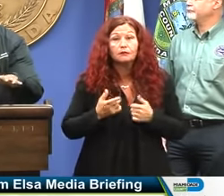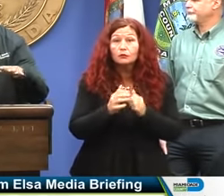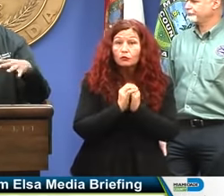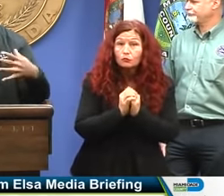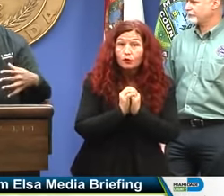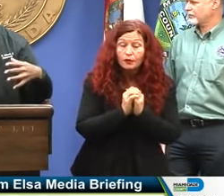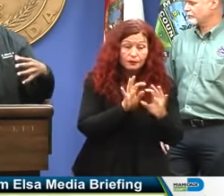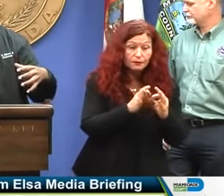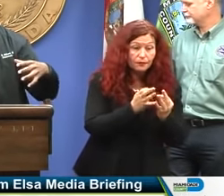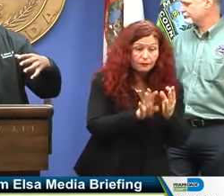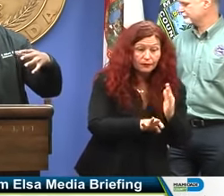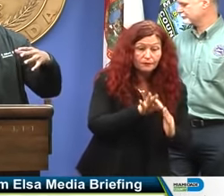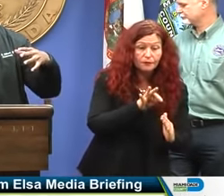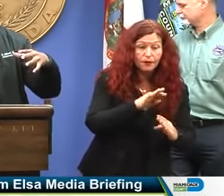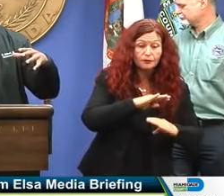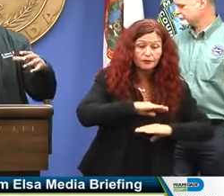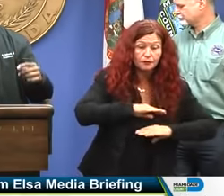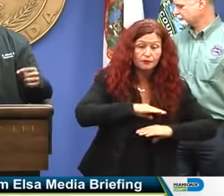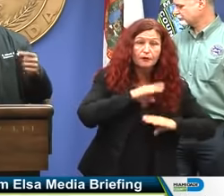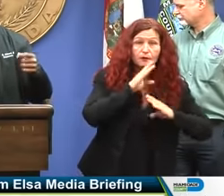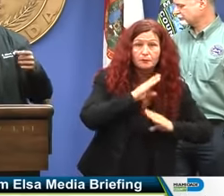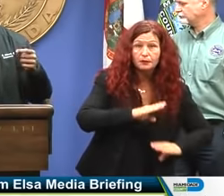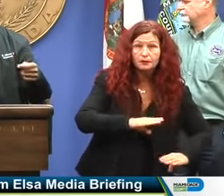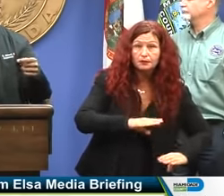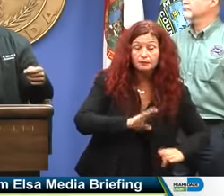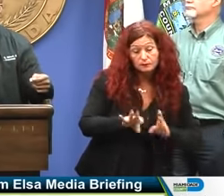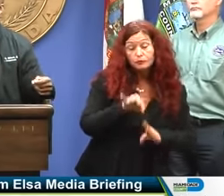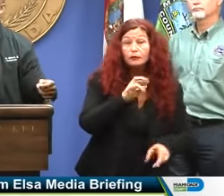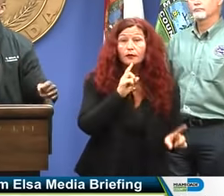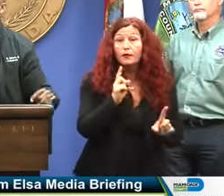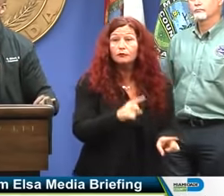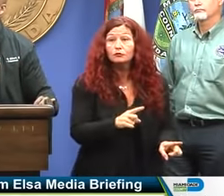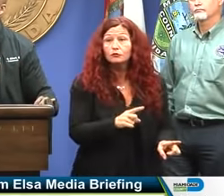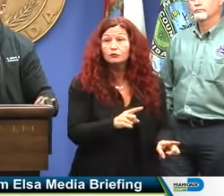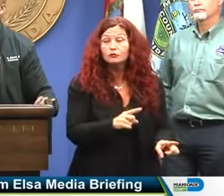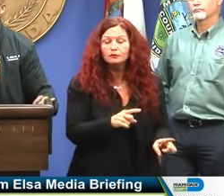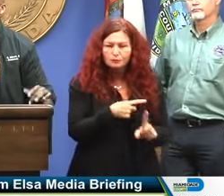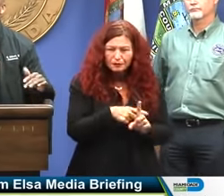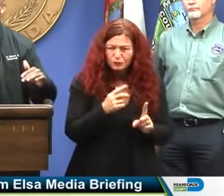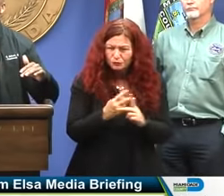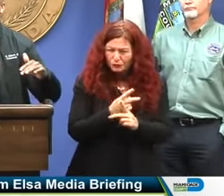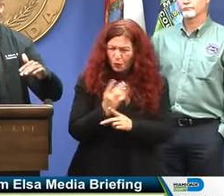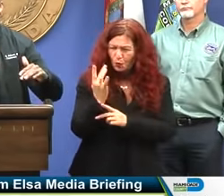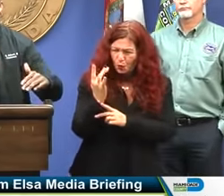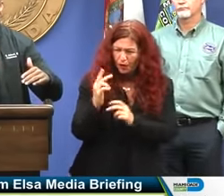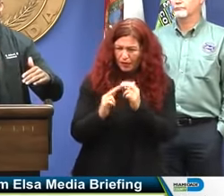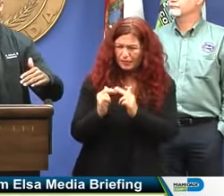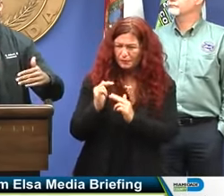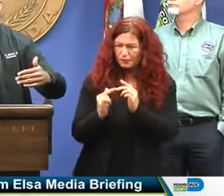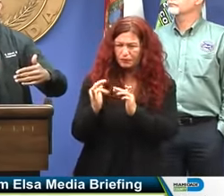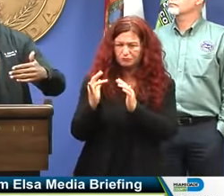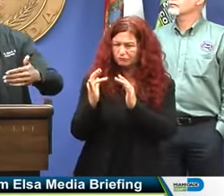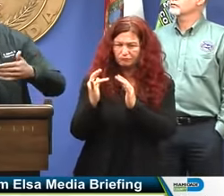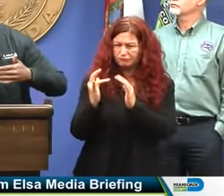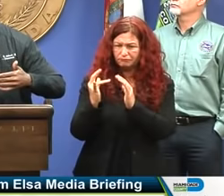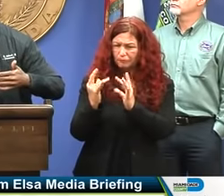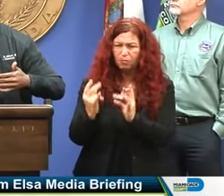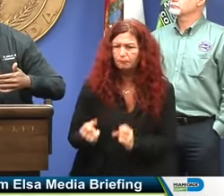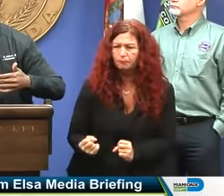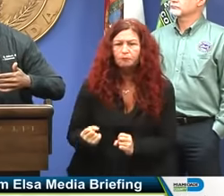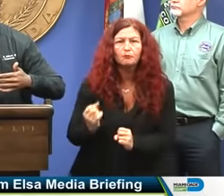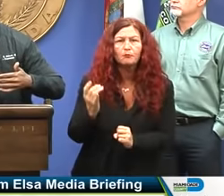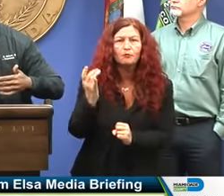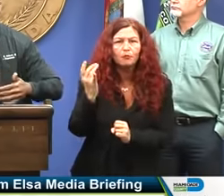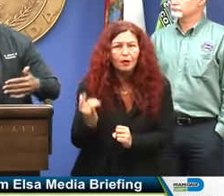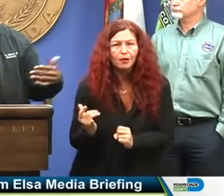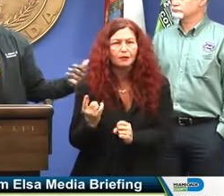praying that we can find the information. We can figure out exactly why this happened, because this side of the